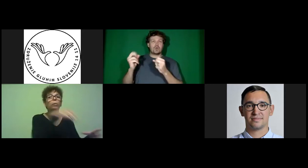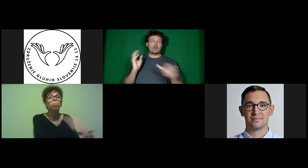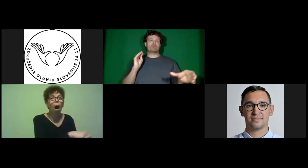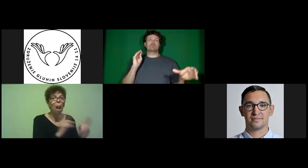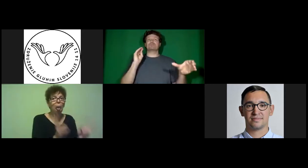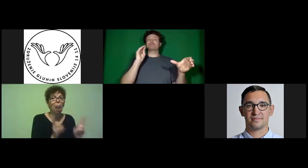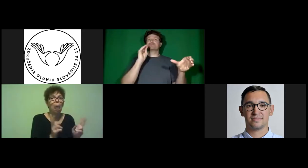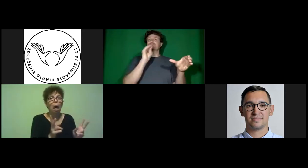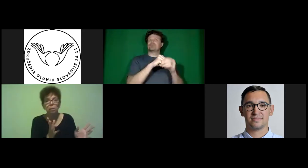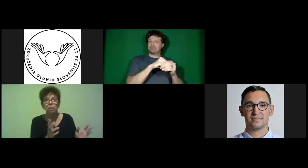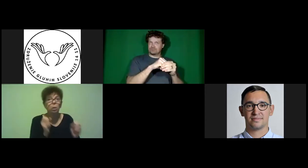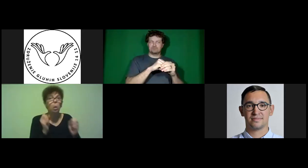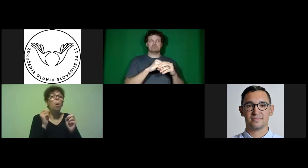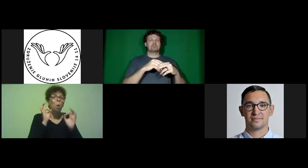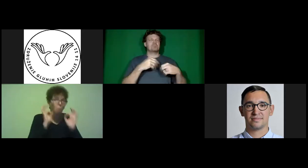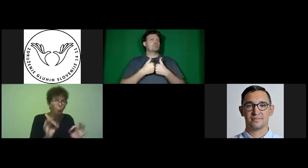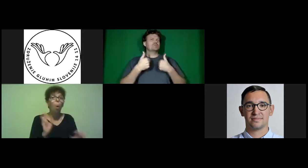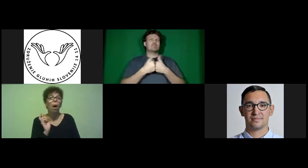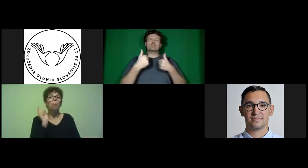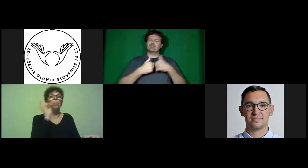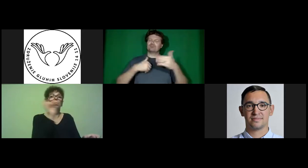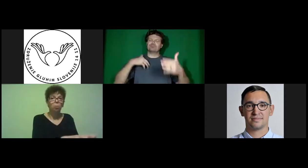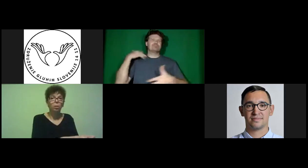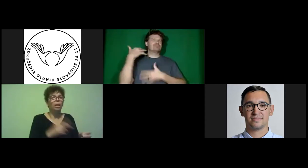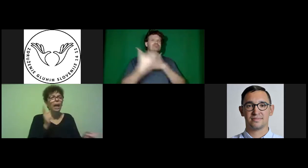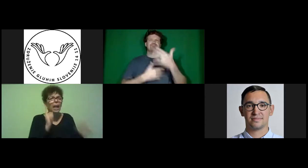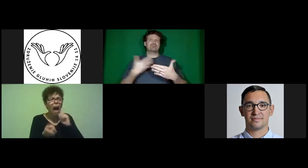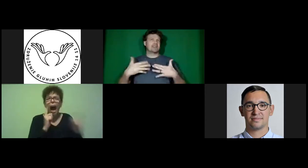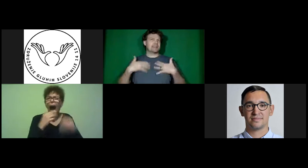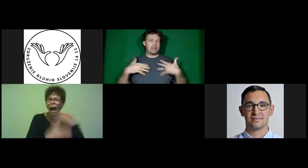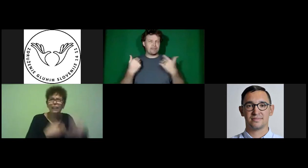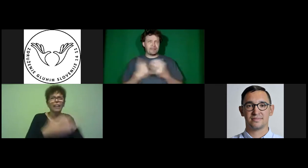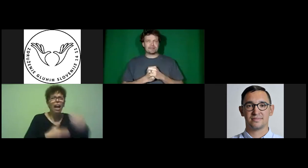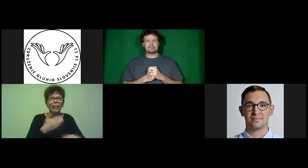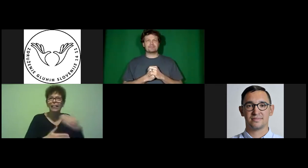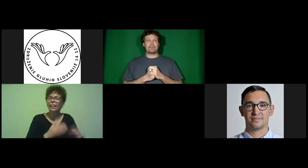possible for a deaf player to join a hearing basketball team. So I did.